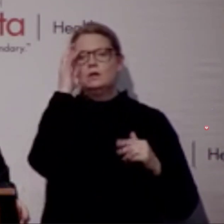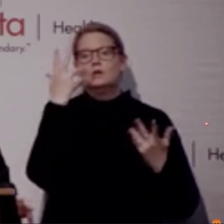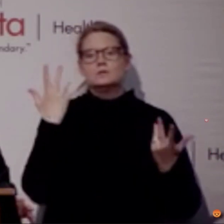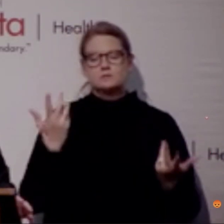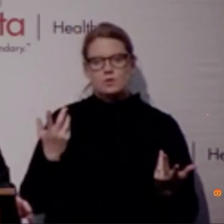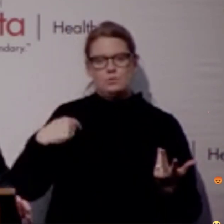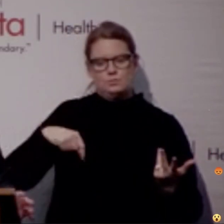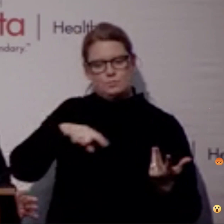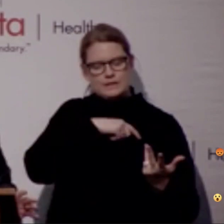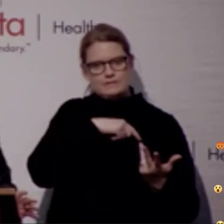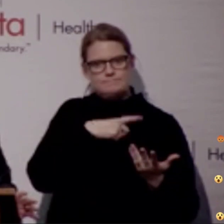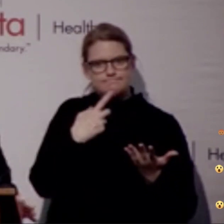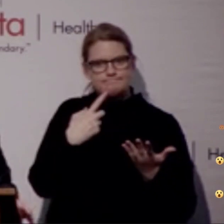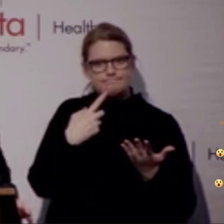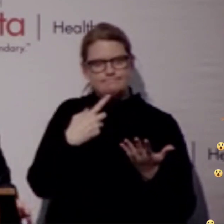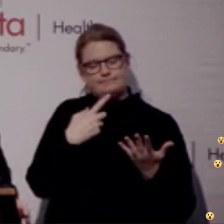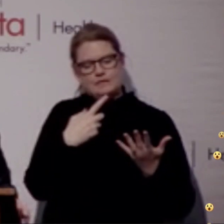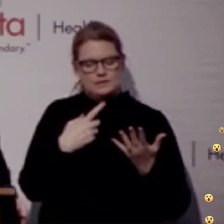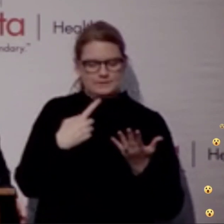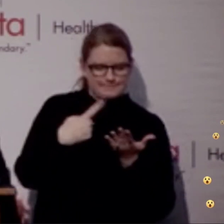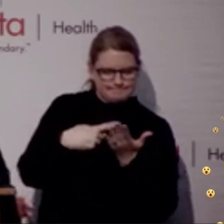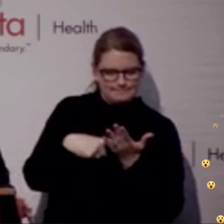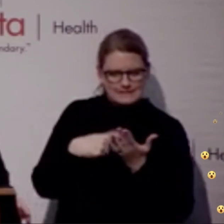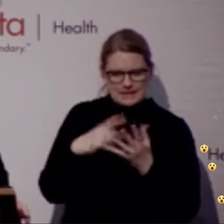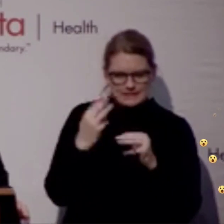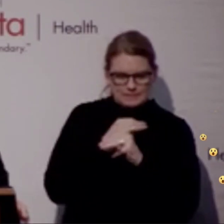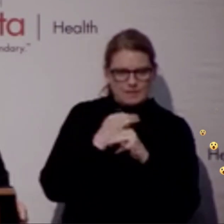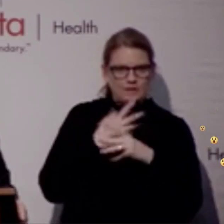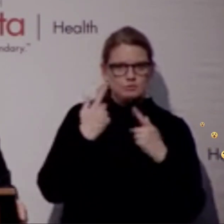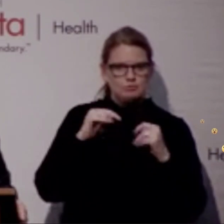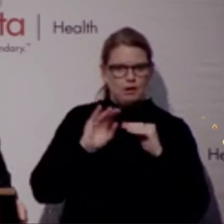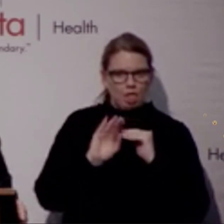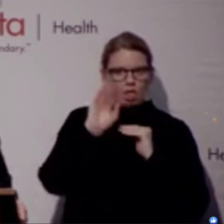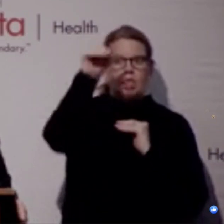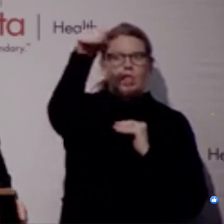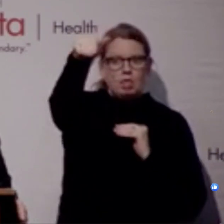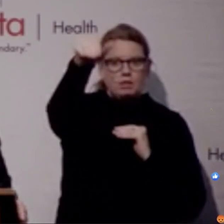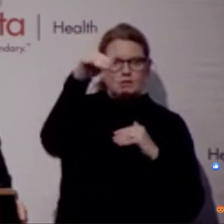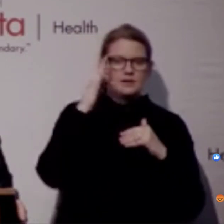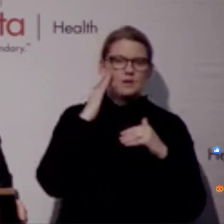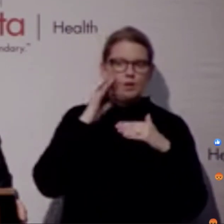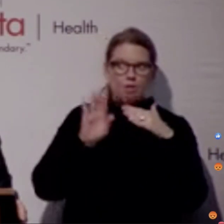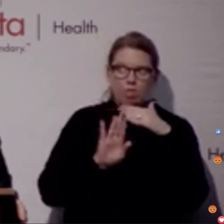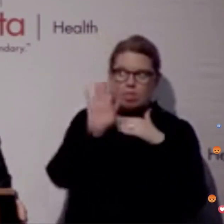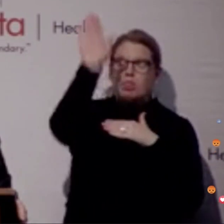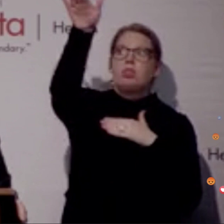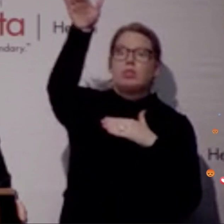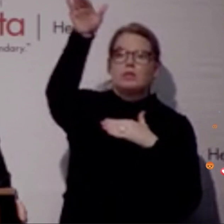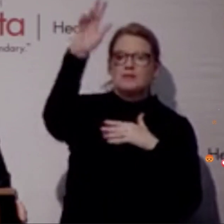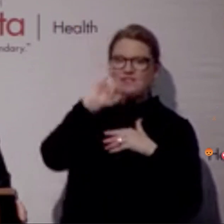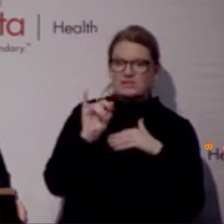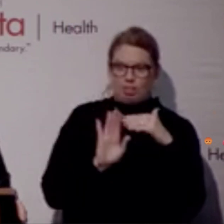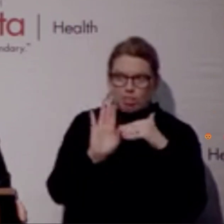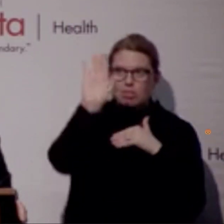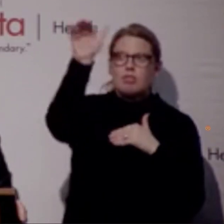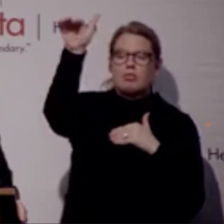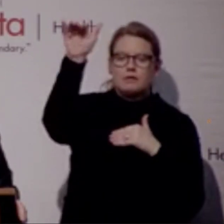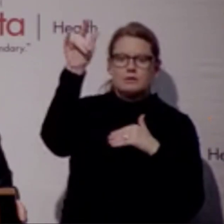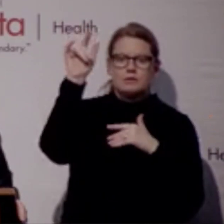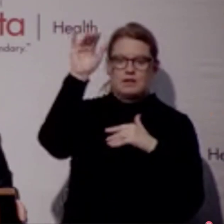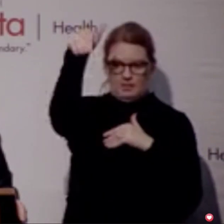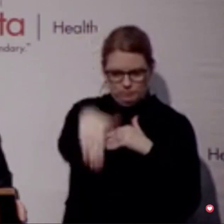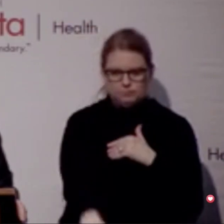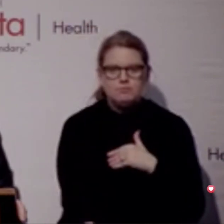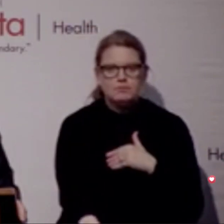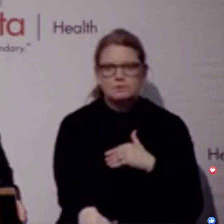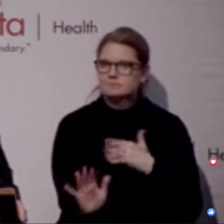therefore, we've talked, you know, from a math standpoint about flattening the curve instead of having a peak of infections that goes up rapidly and